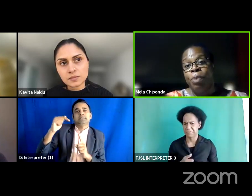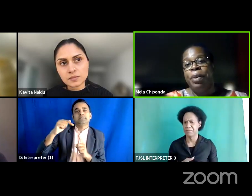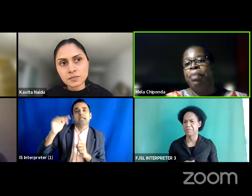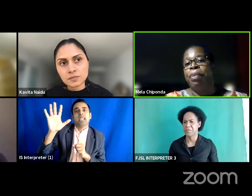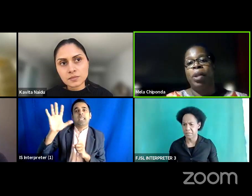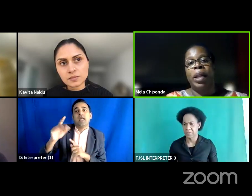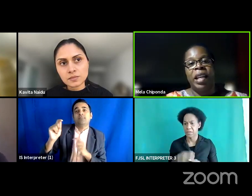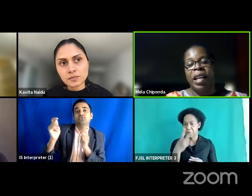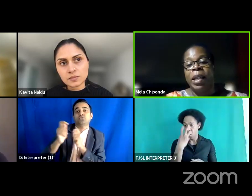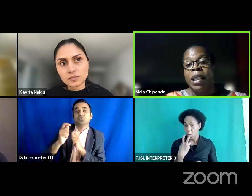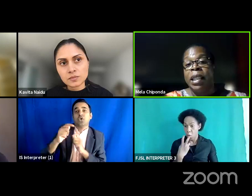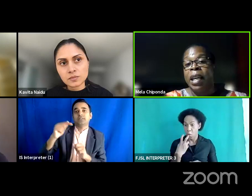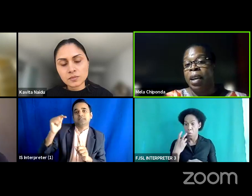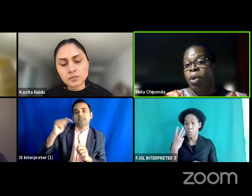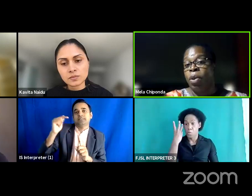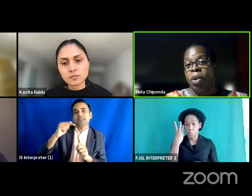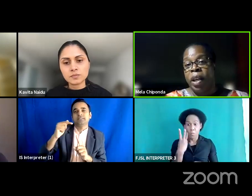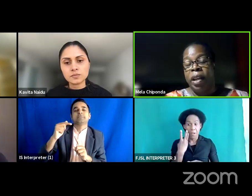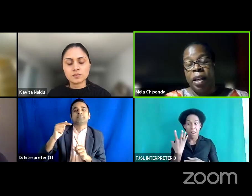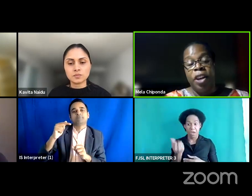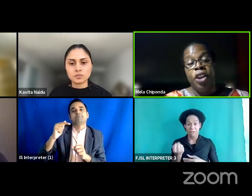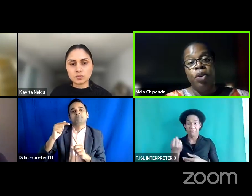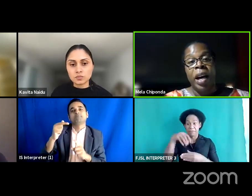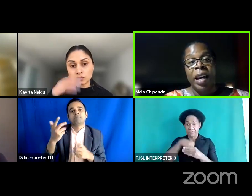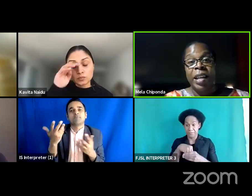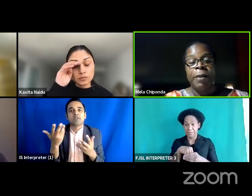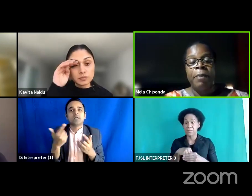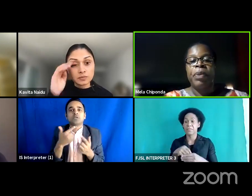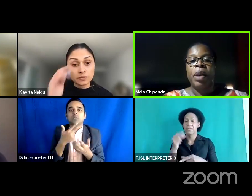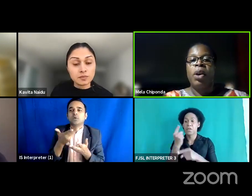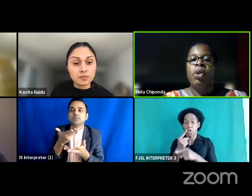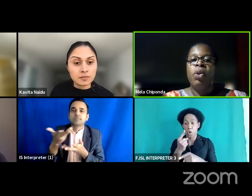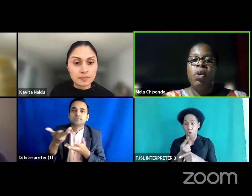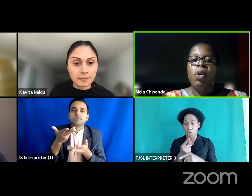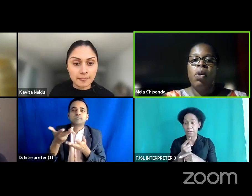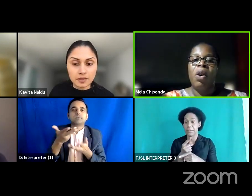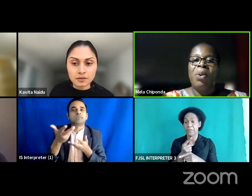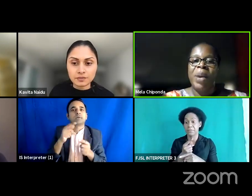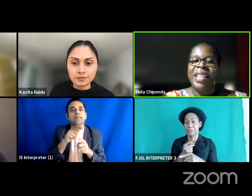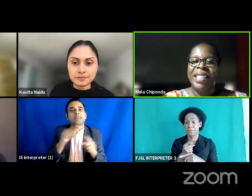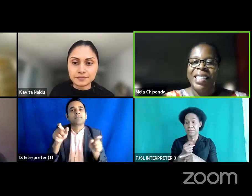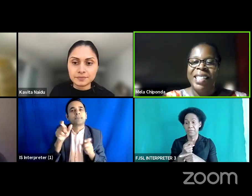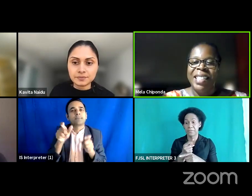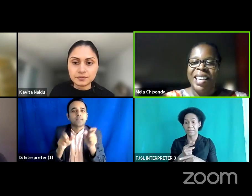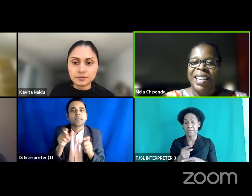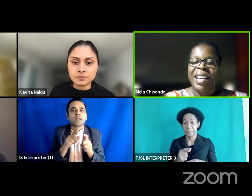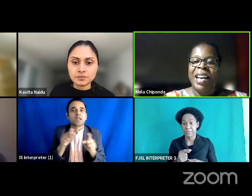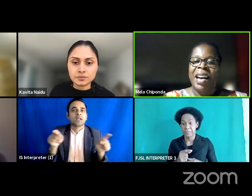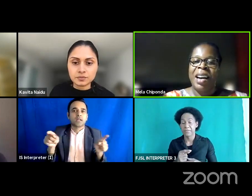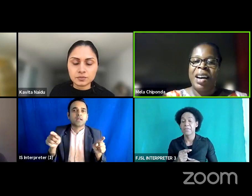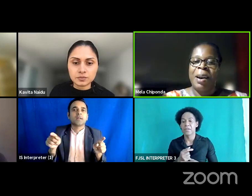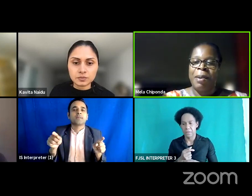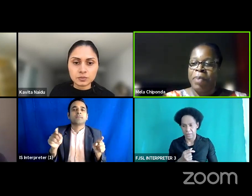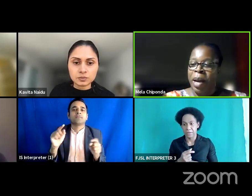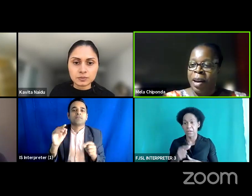with some forest people in the DR Congo, in Uganda, who were